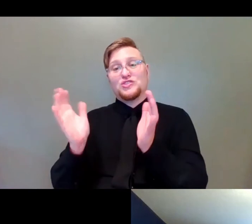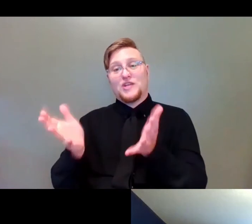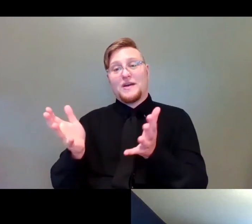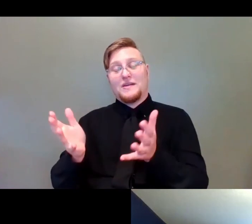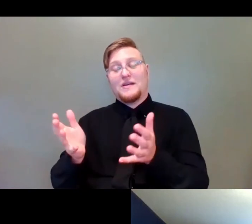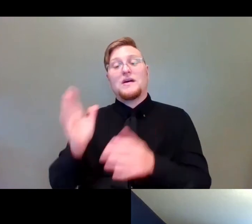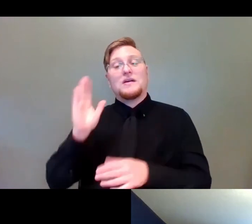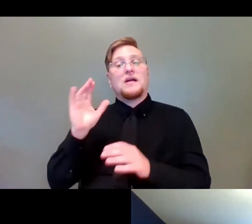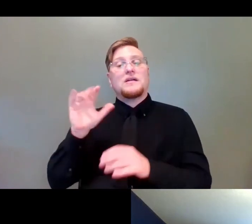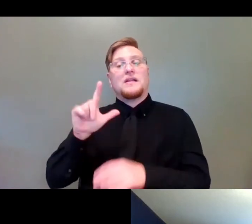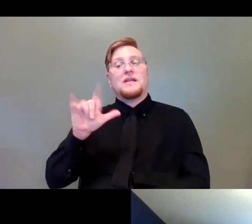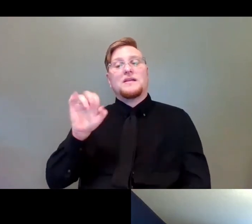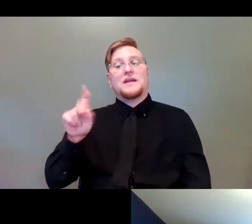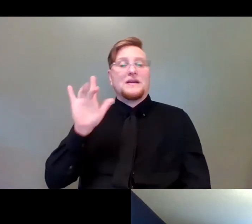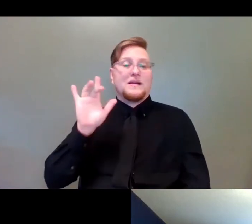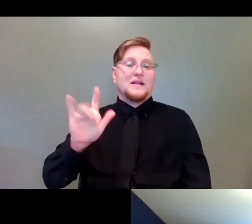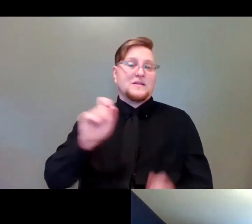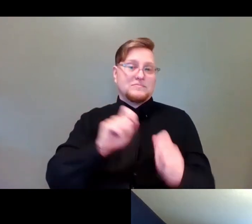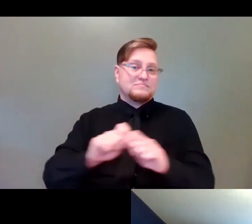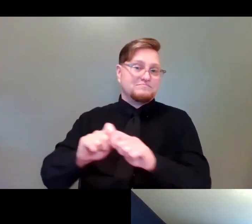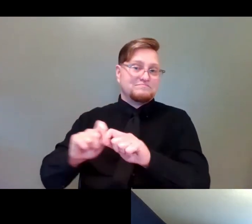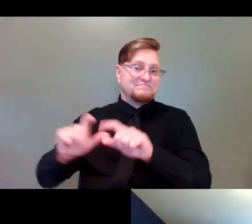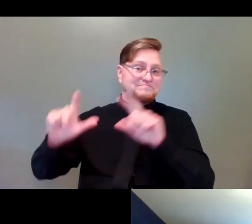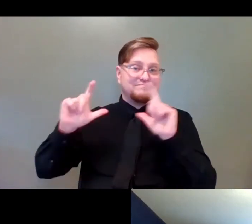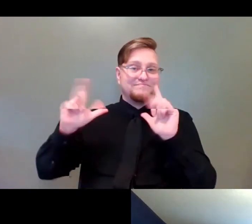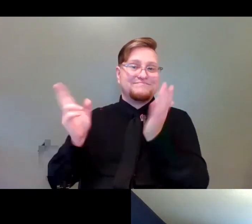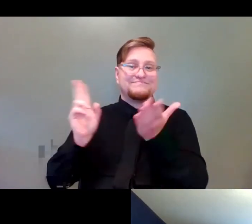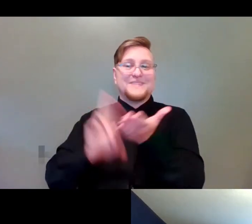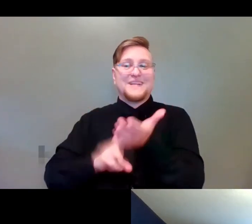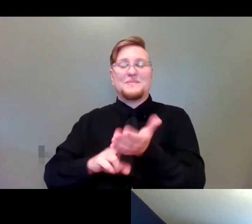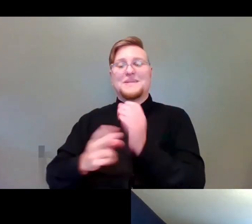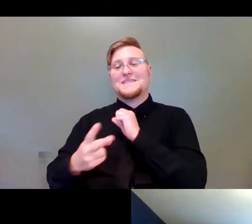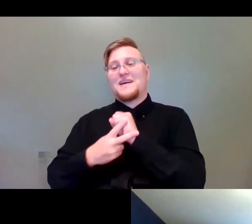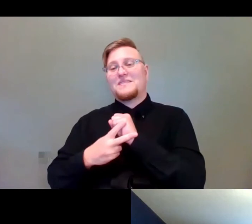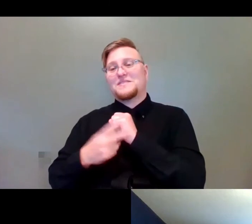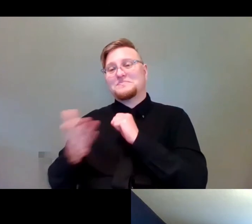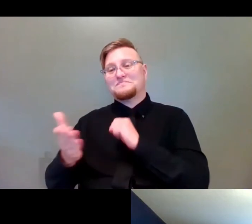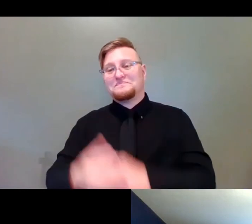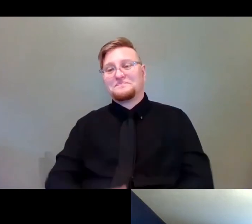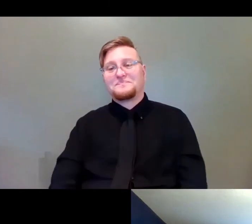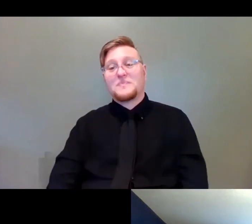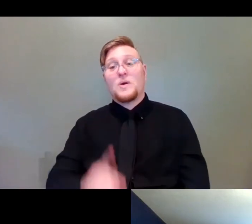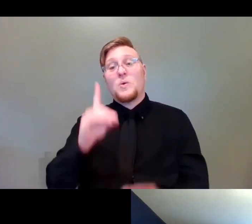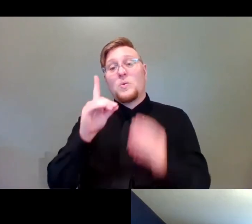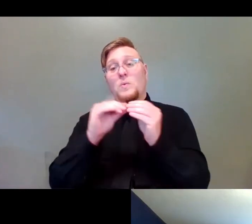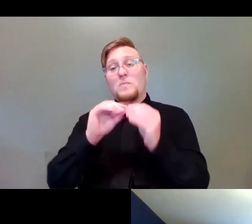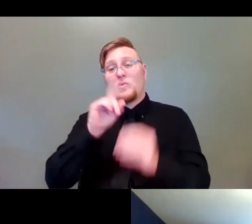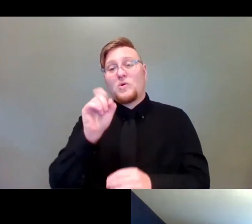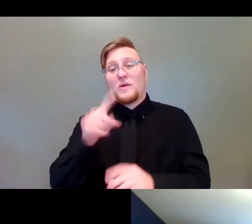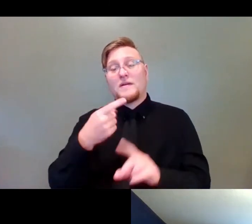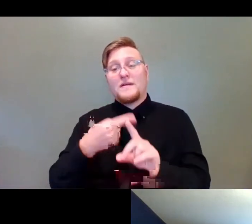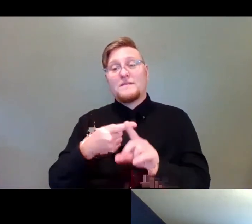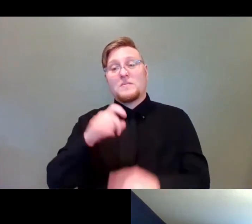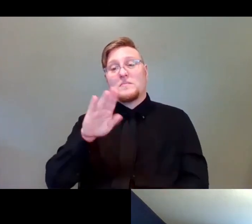be a link to it. You can go click on, save it, sign up for it. We do have one more question from Bradley